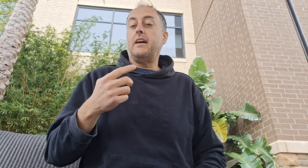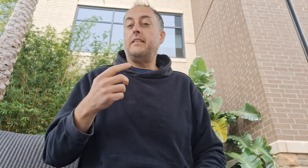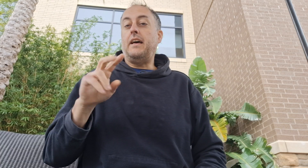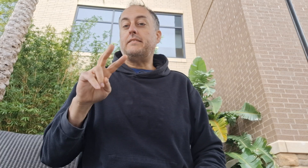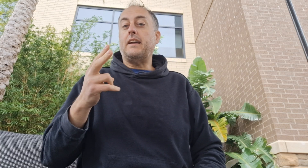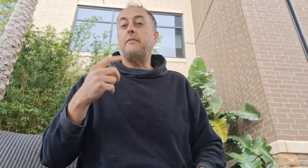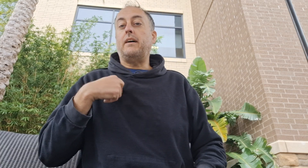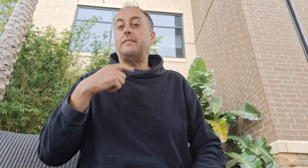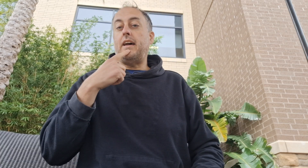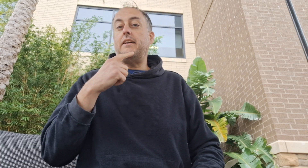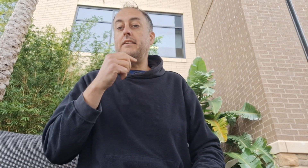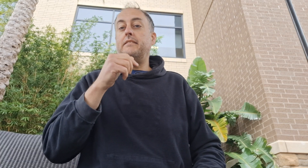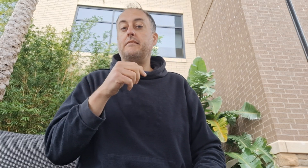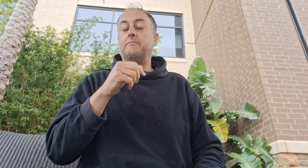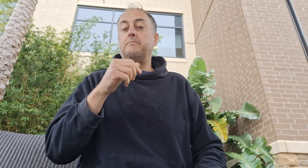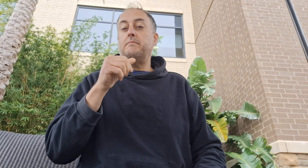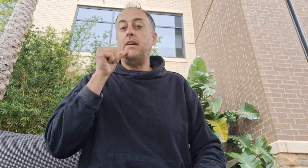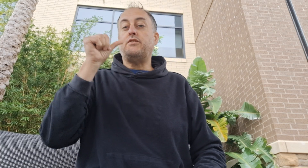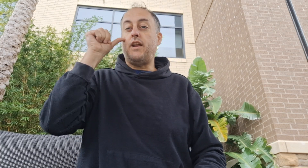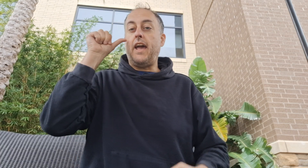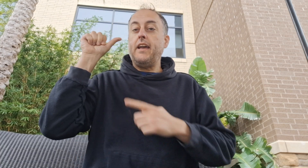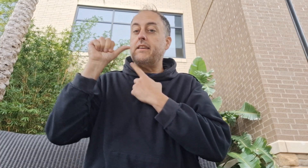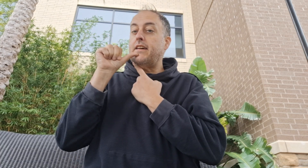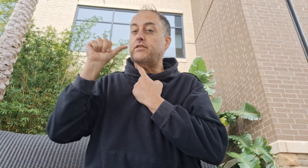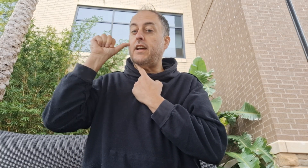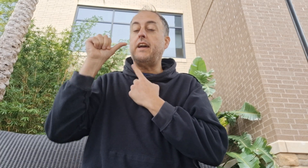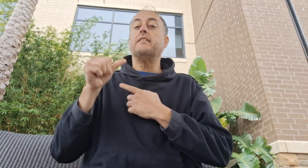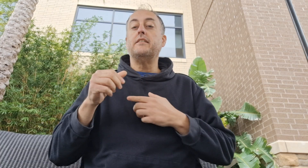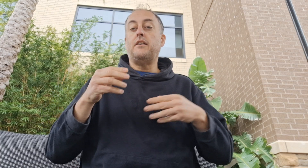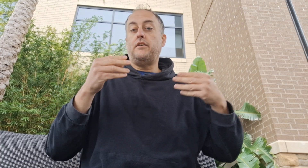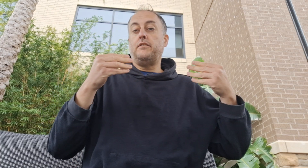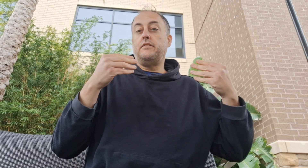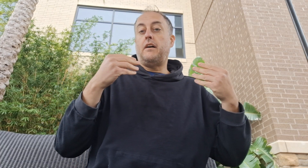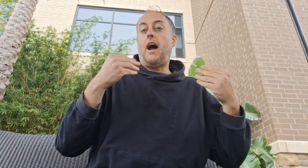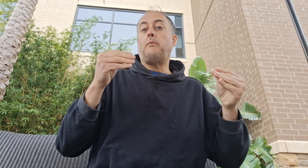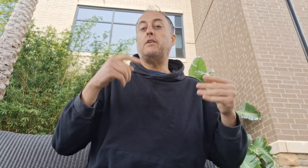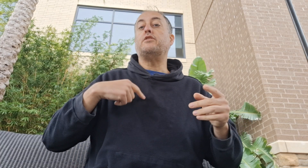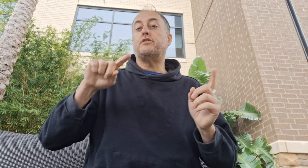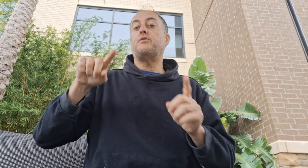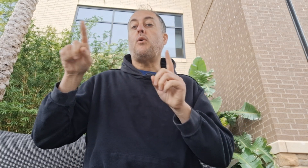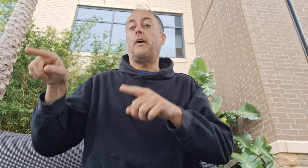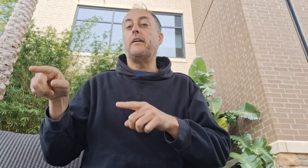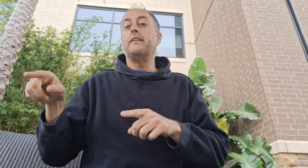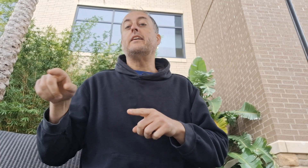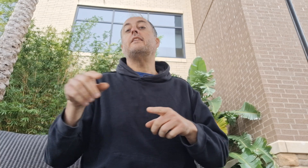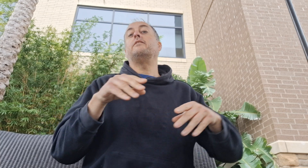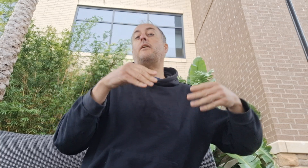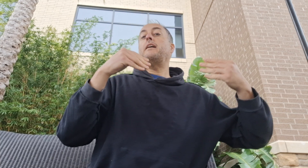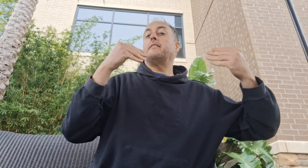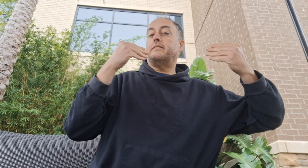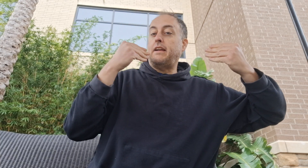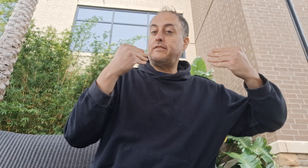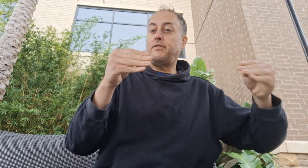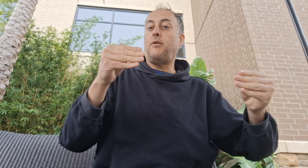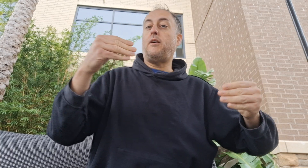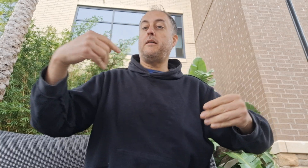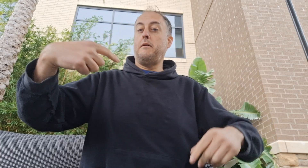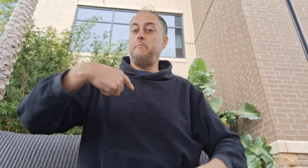the second one I say yesterday I went to the store. Even though I signed store,